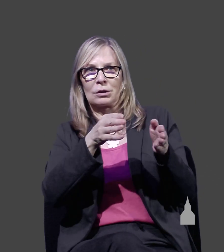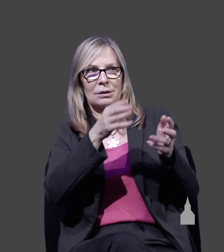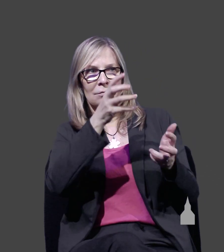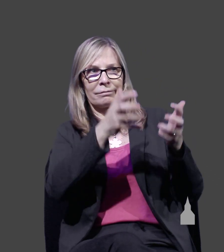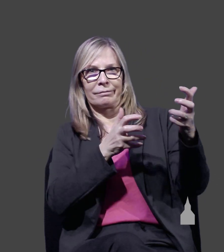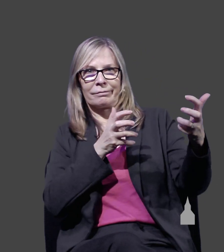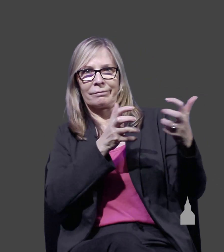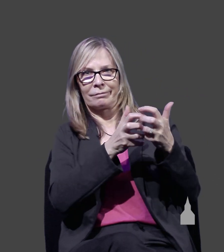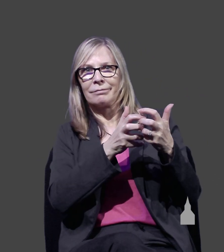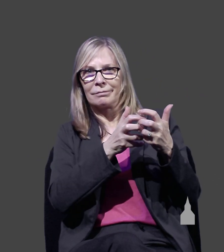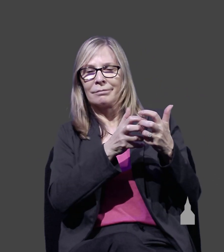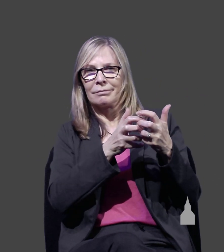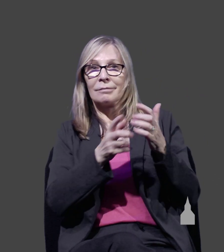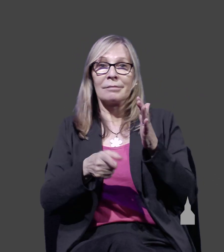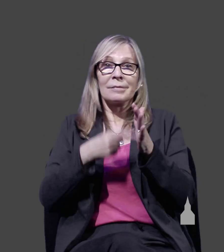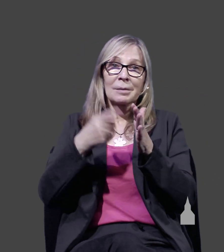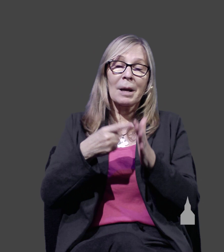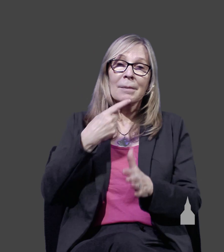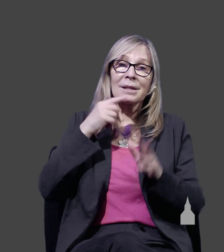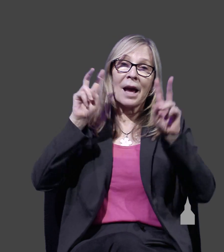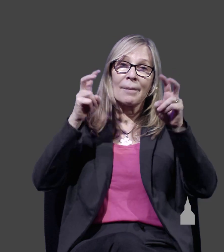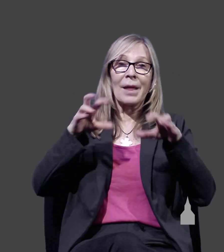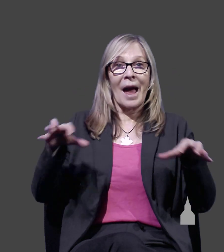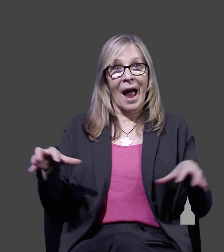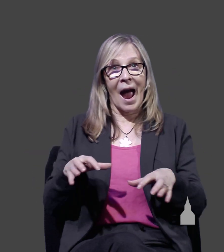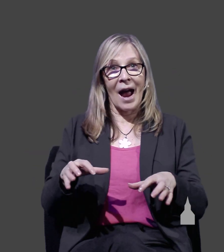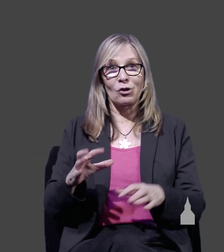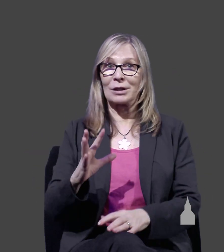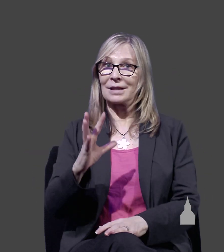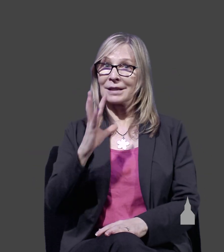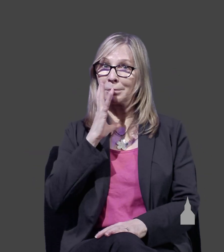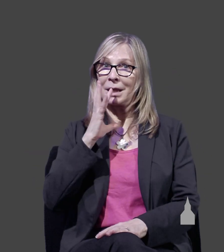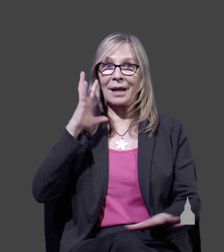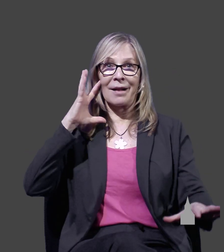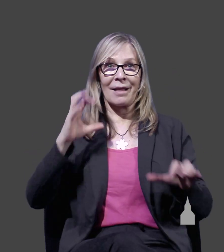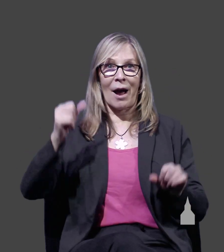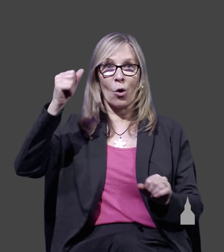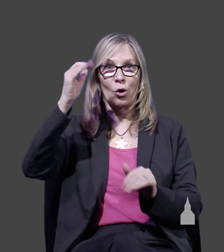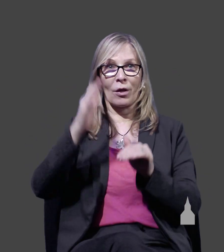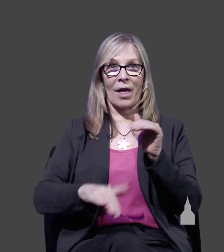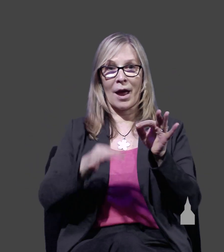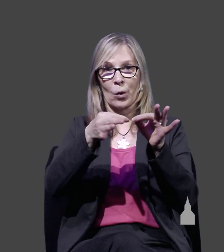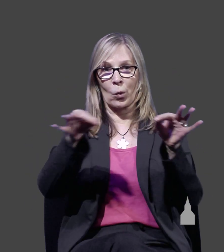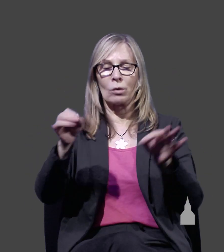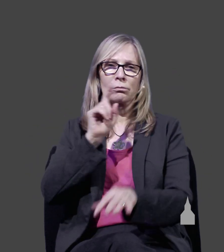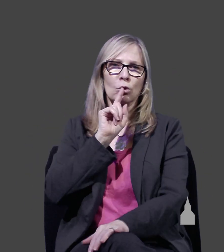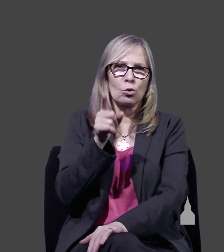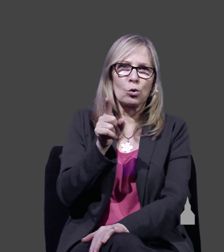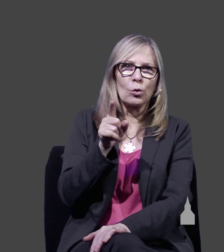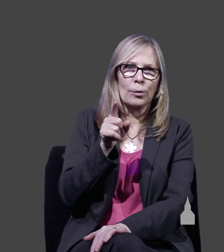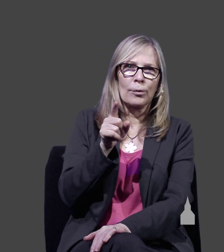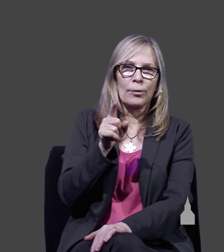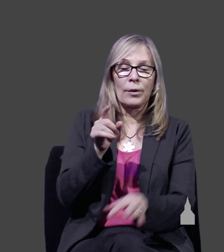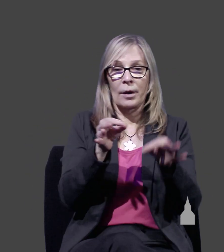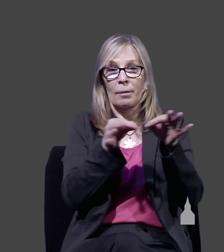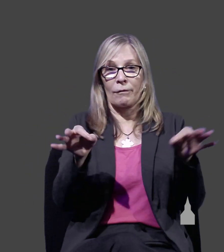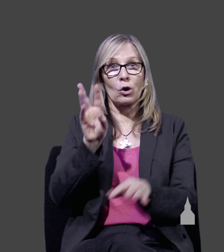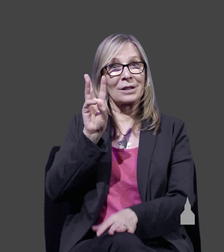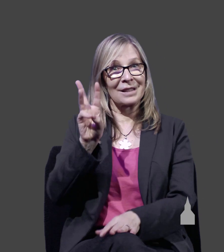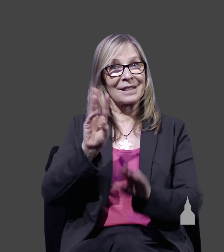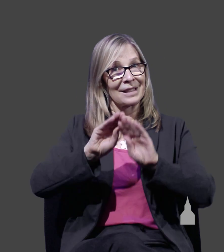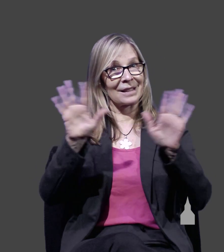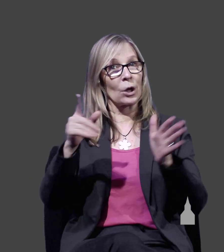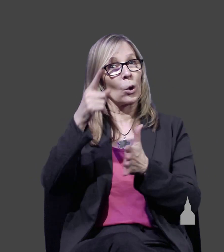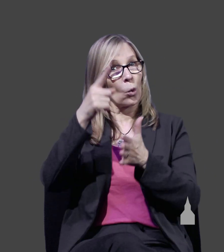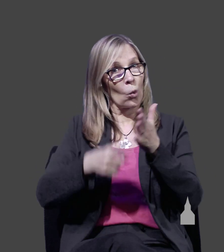They say at times actions speak louder than words, and that's true, and that's an emphasis of verse 5, but verse 6 is making clear what you